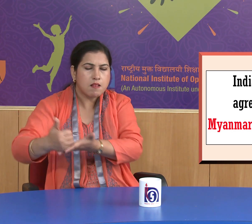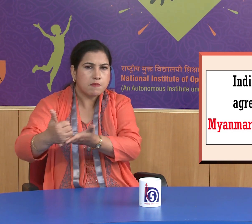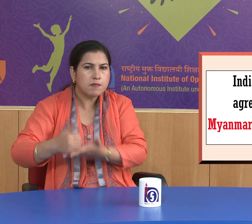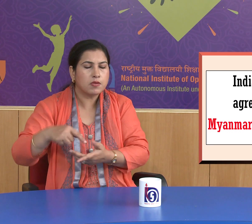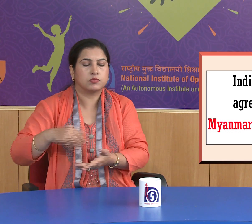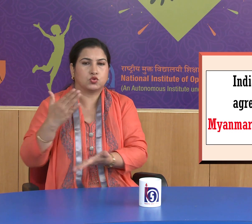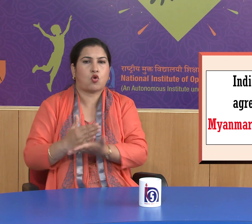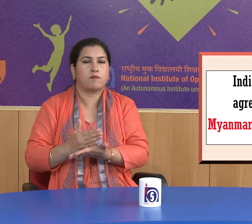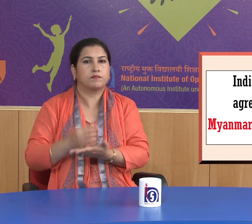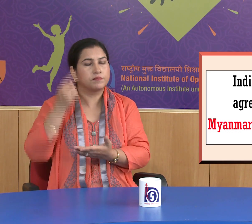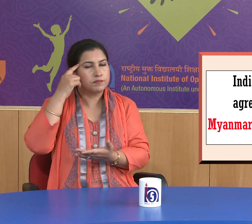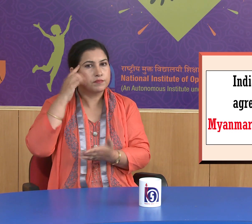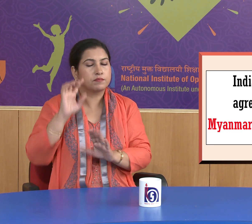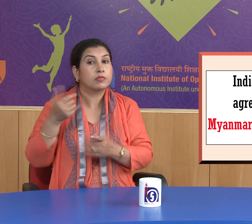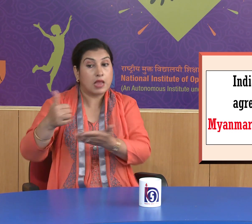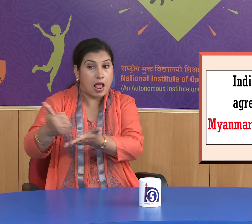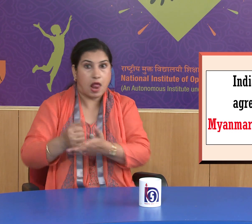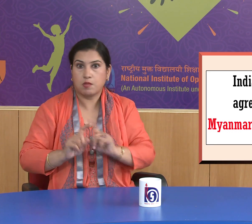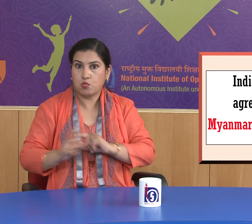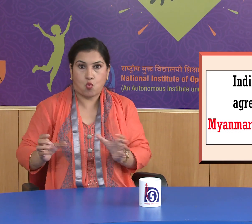from getting any help from these countries.